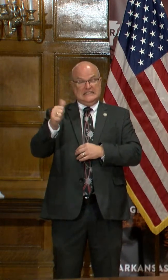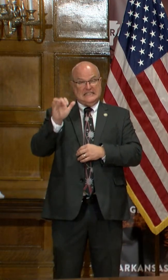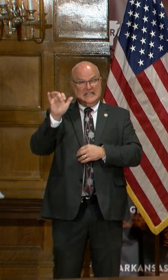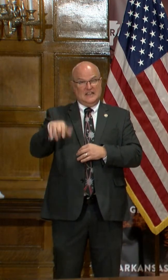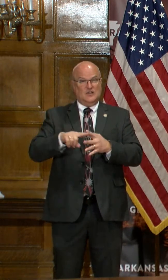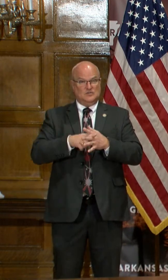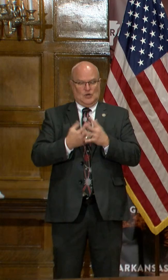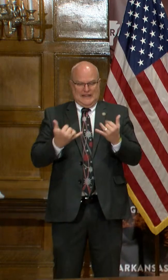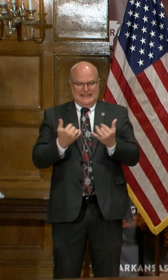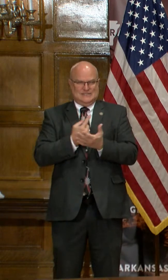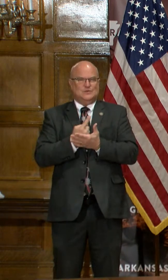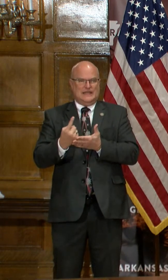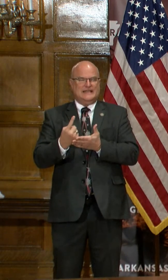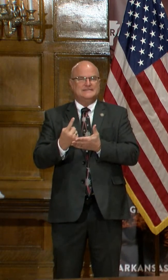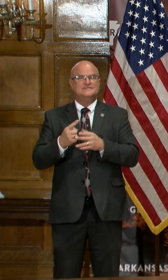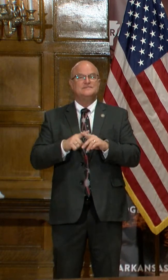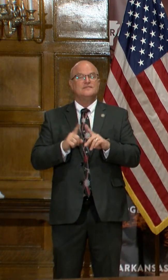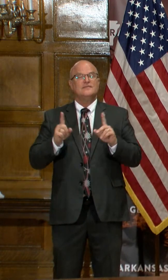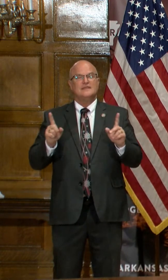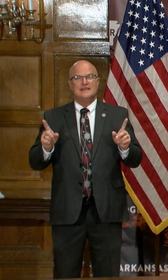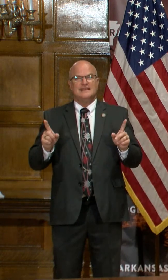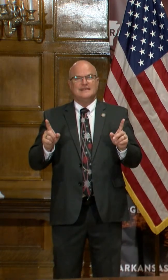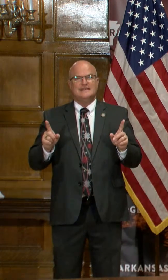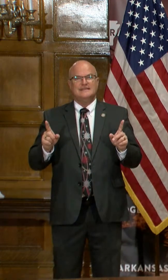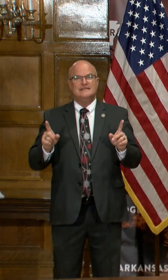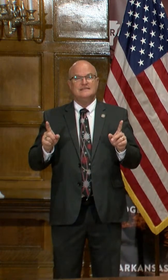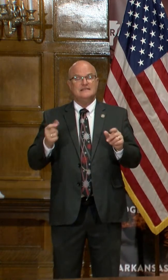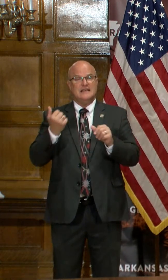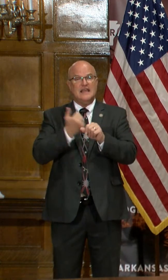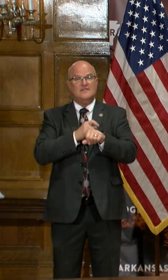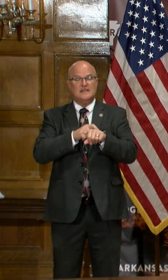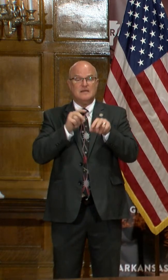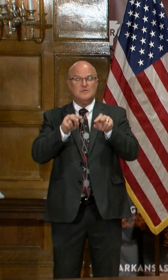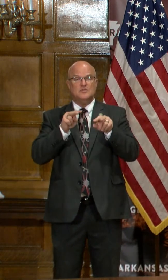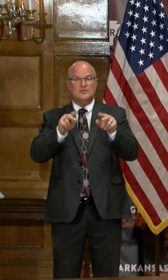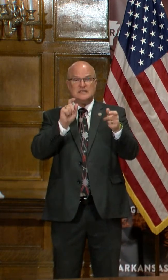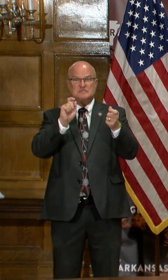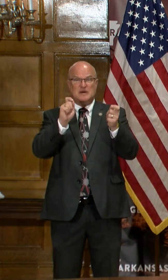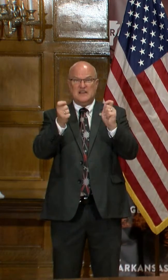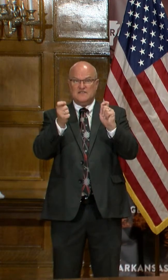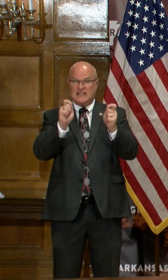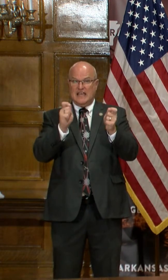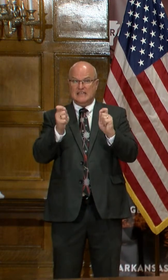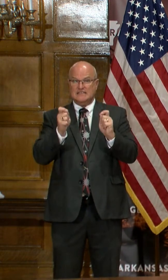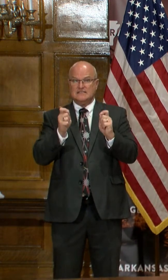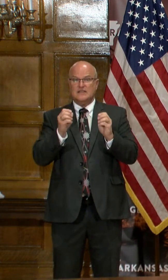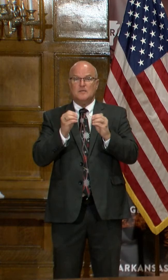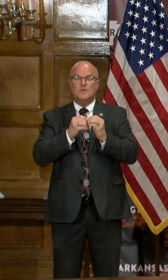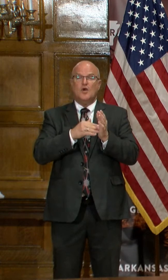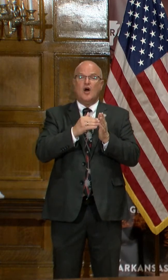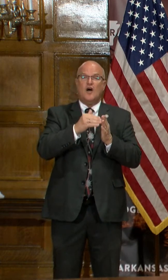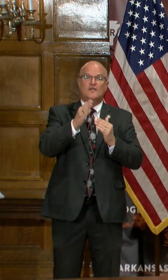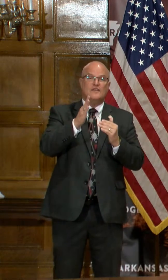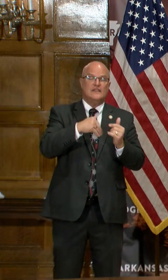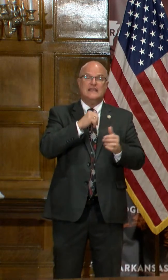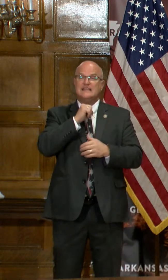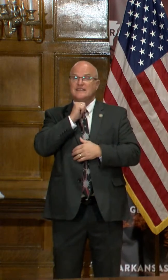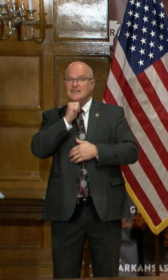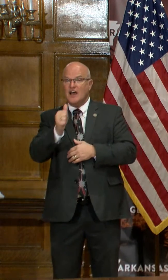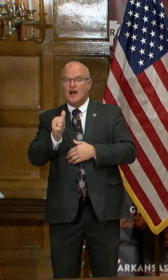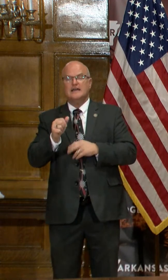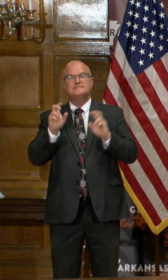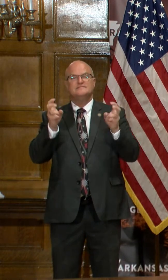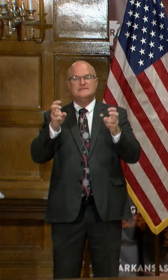those started this week, but every time we look at these modifications, more often than not, it is